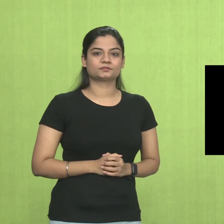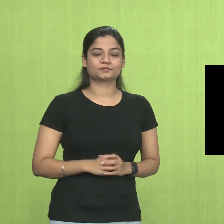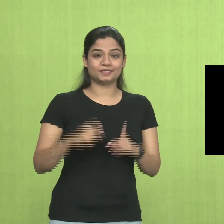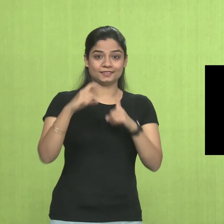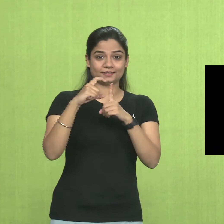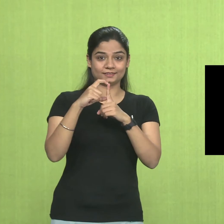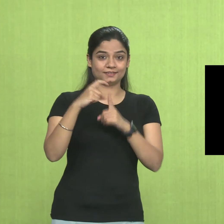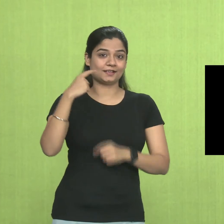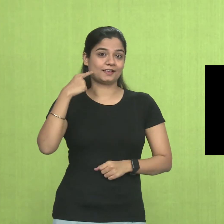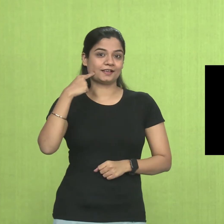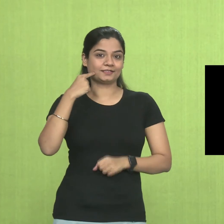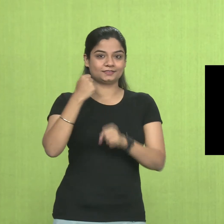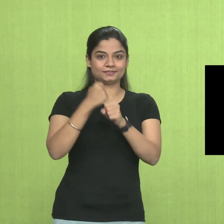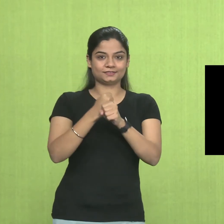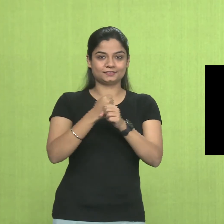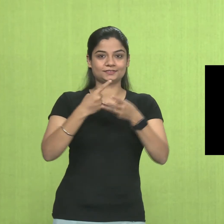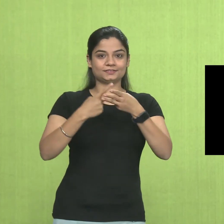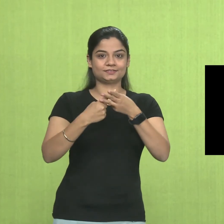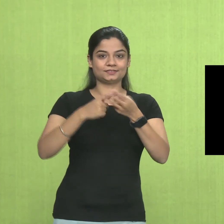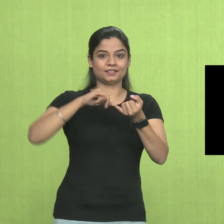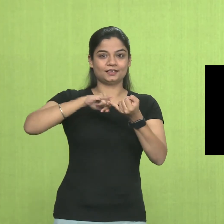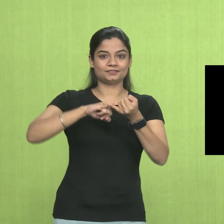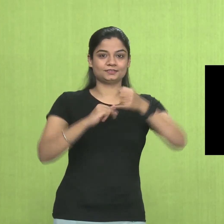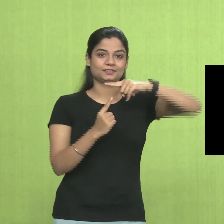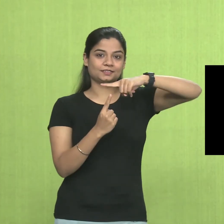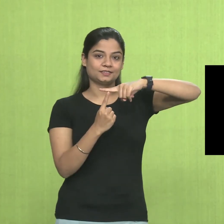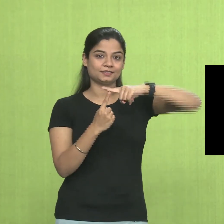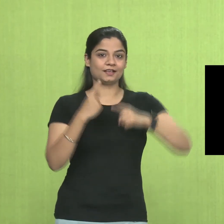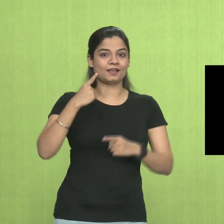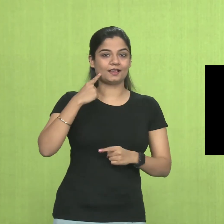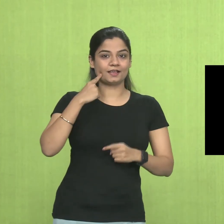Digestibility, capable of being digested, something that can get digested.